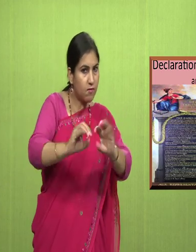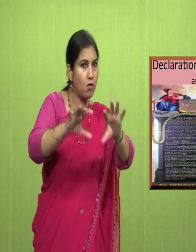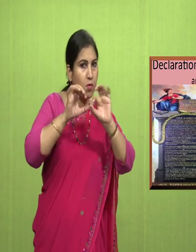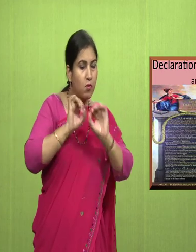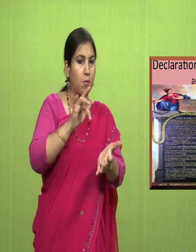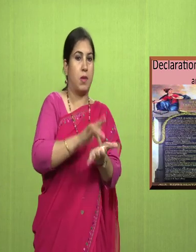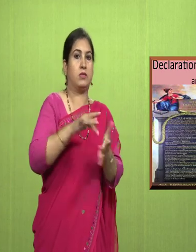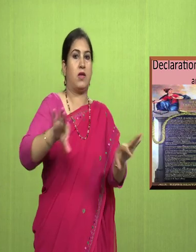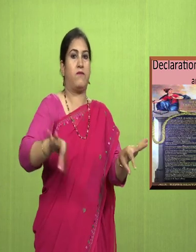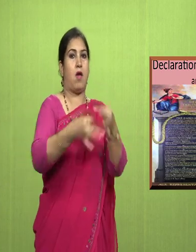France.